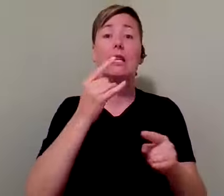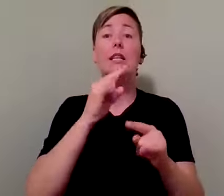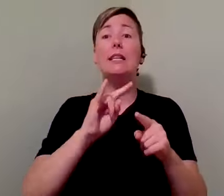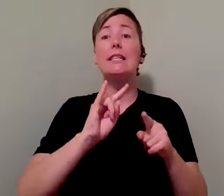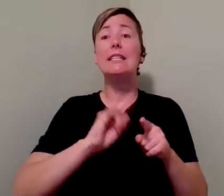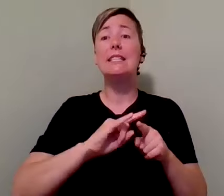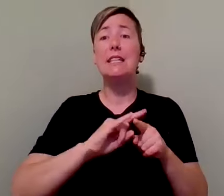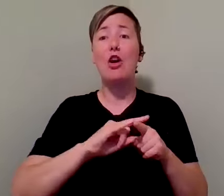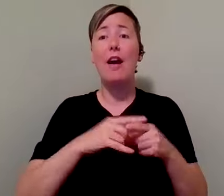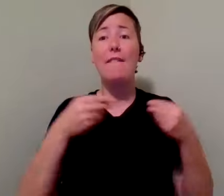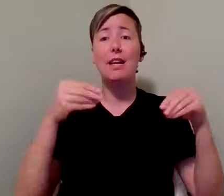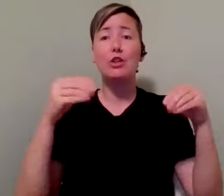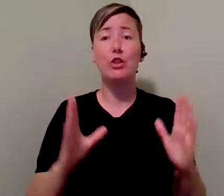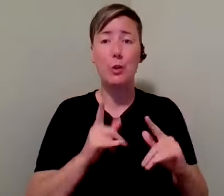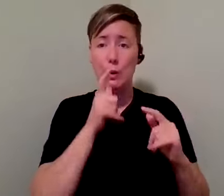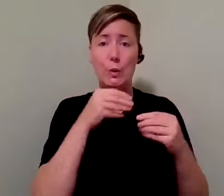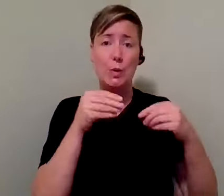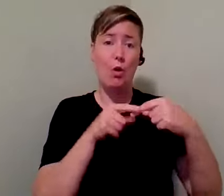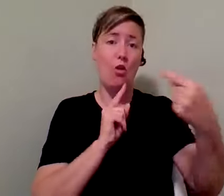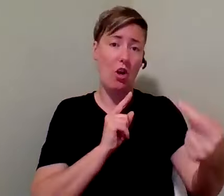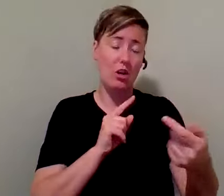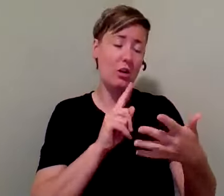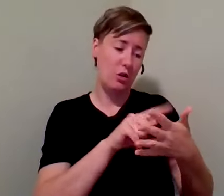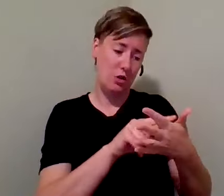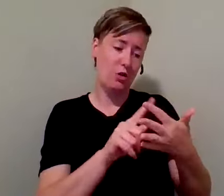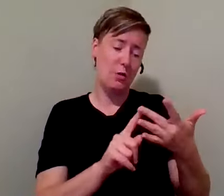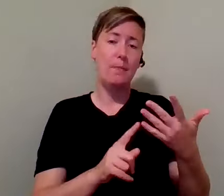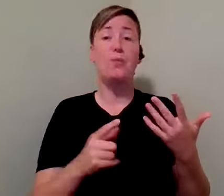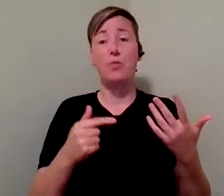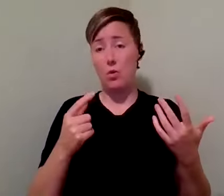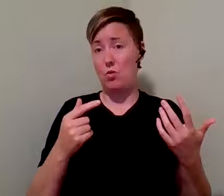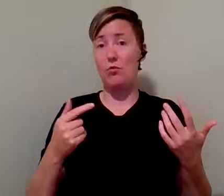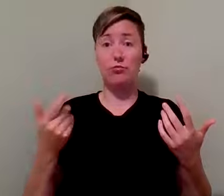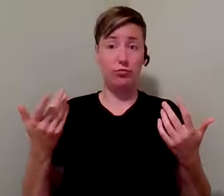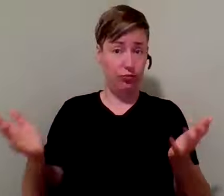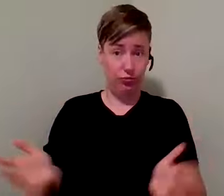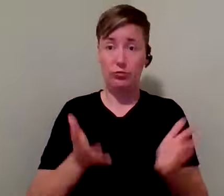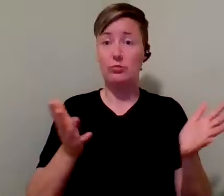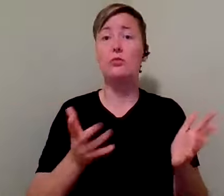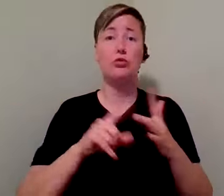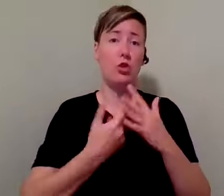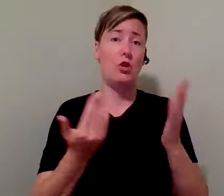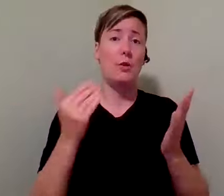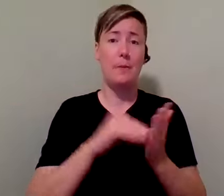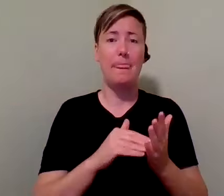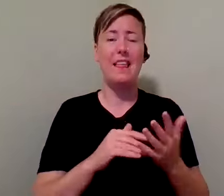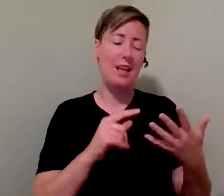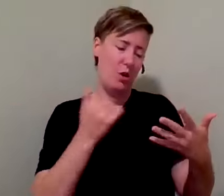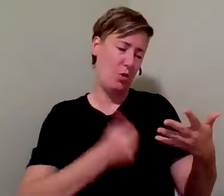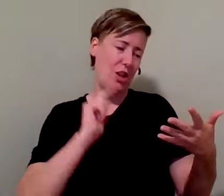was across the street. He said, good, let's start those right away. Which of these would you have to do a little later? I said, my grandmother's now